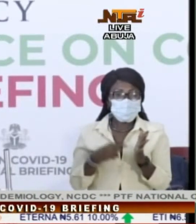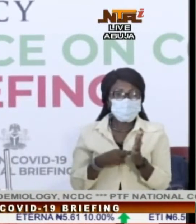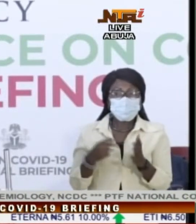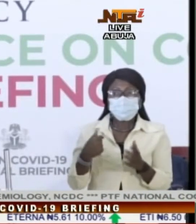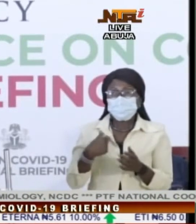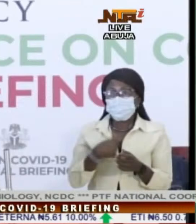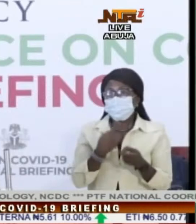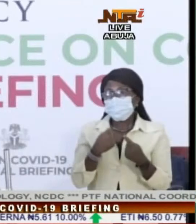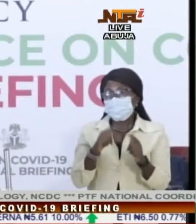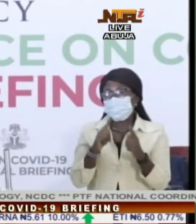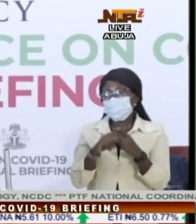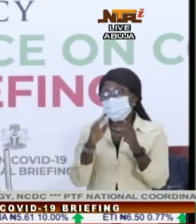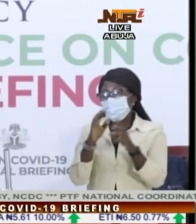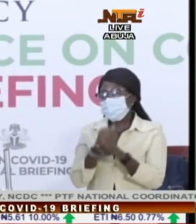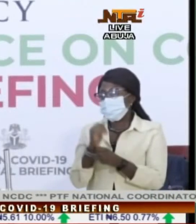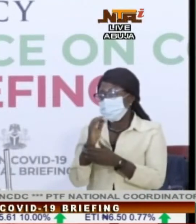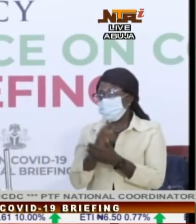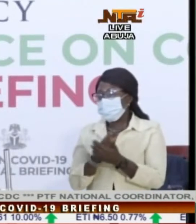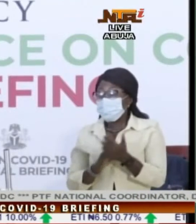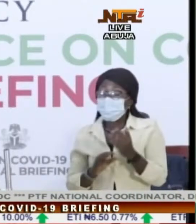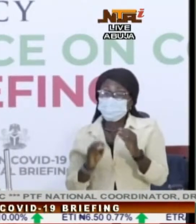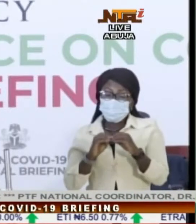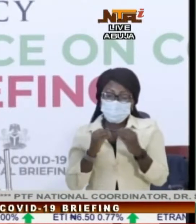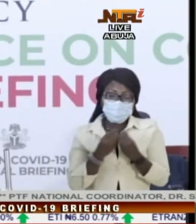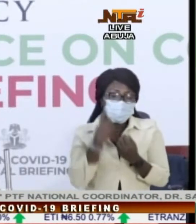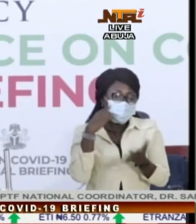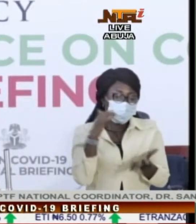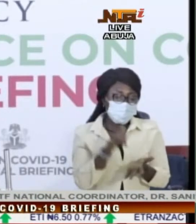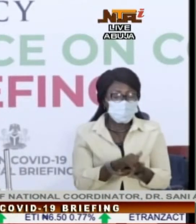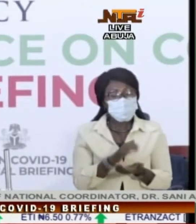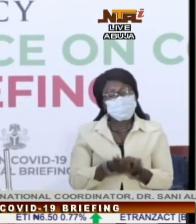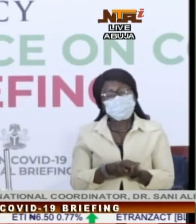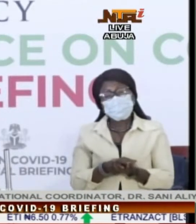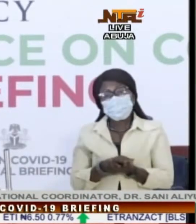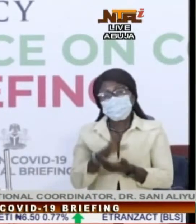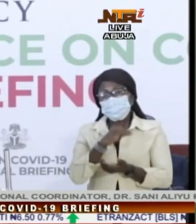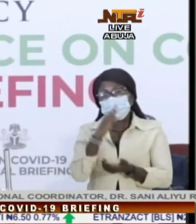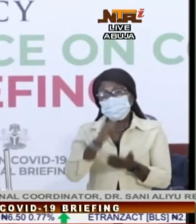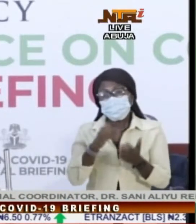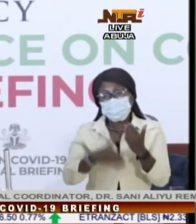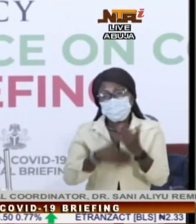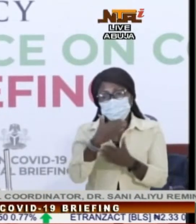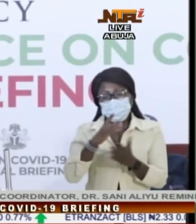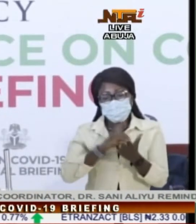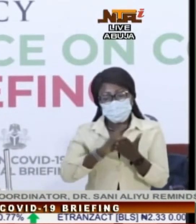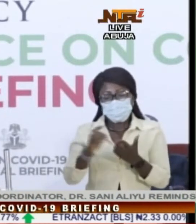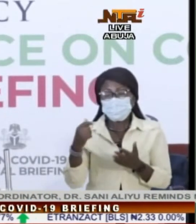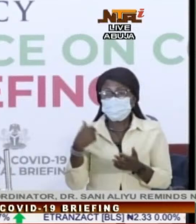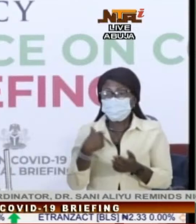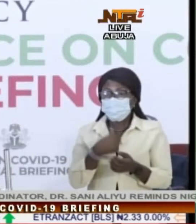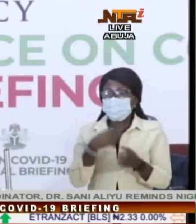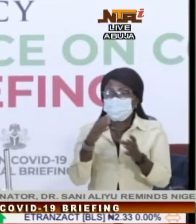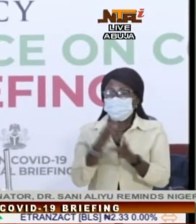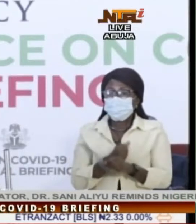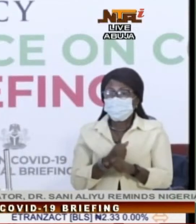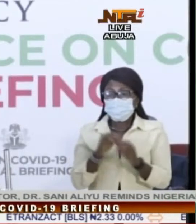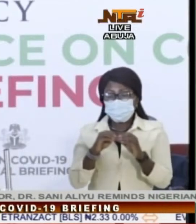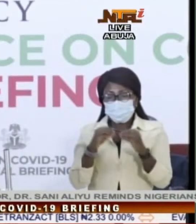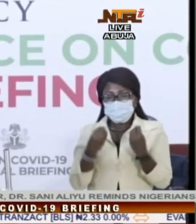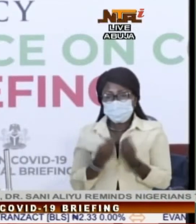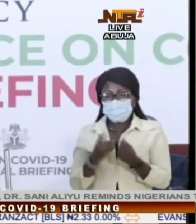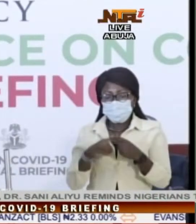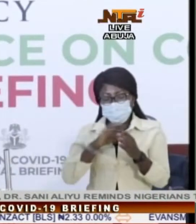get some reagents in country for that, and by next week we should be able to get those reagents and